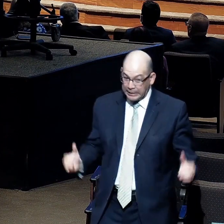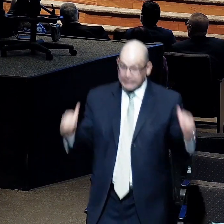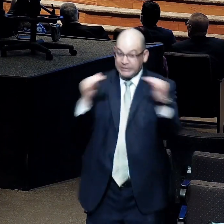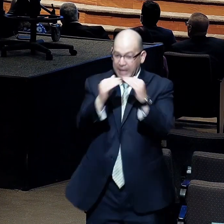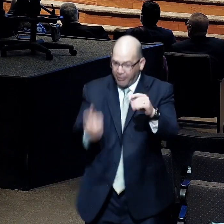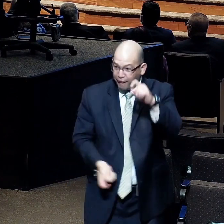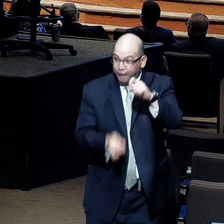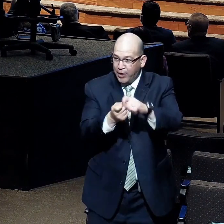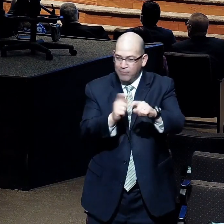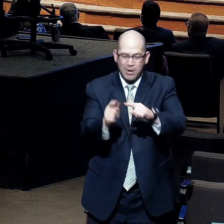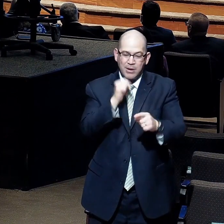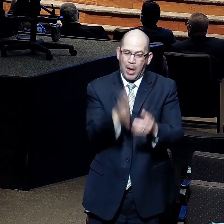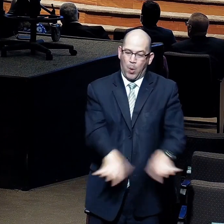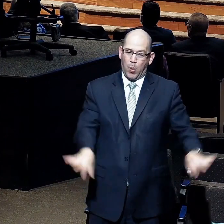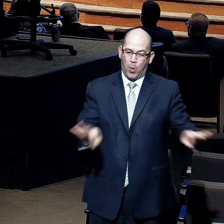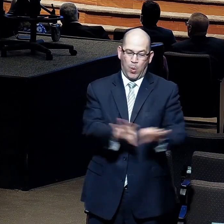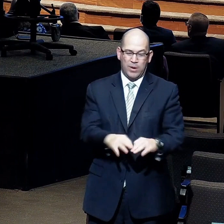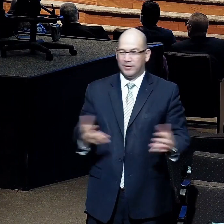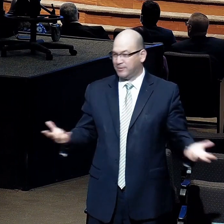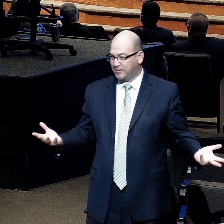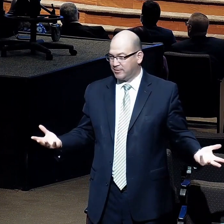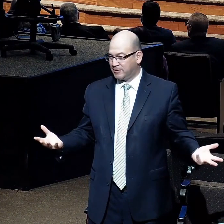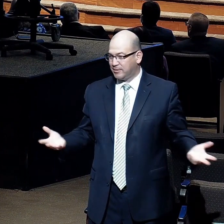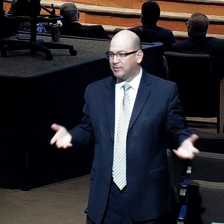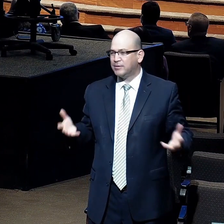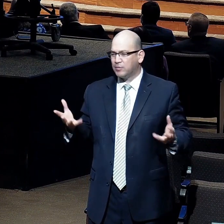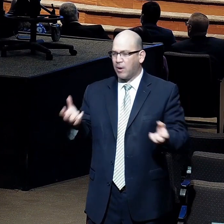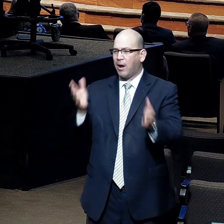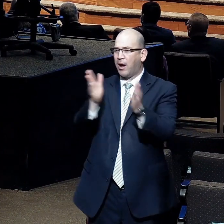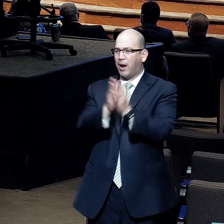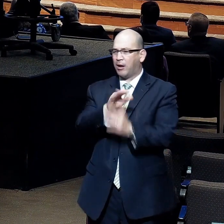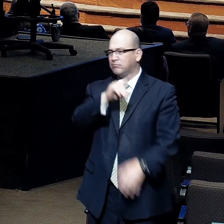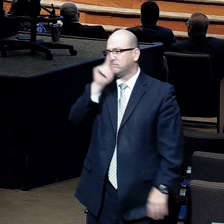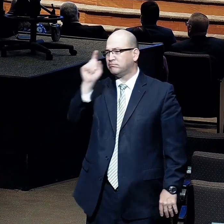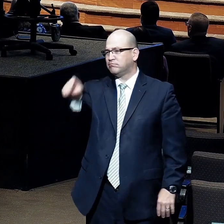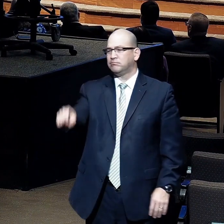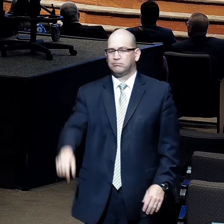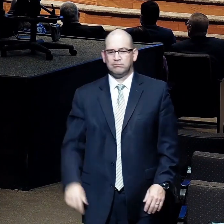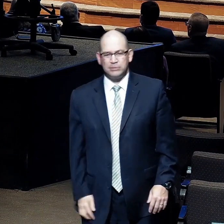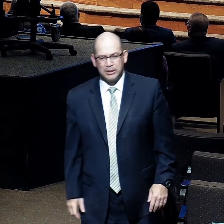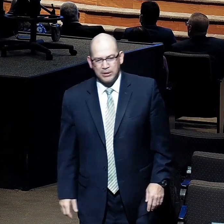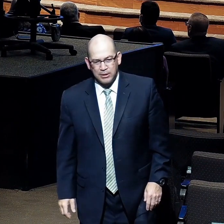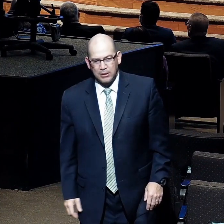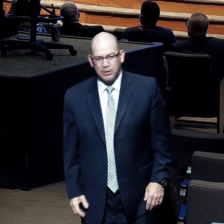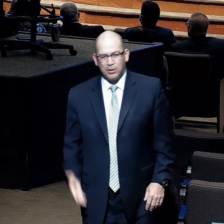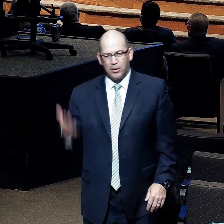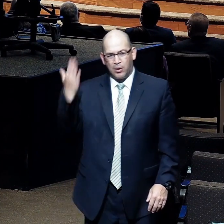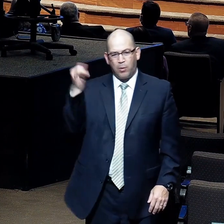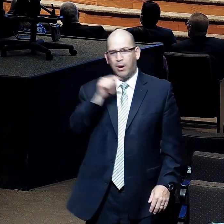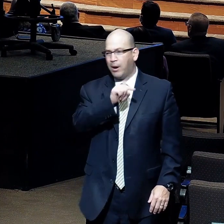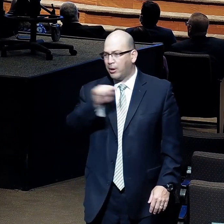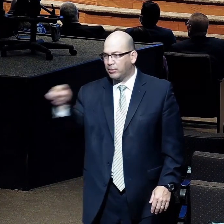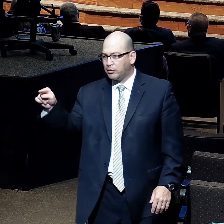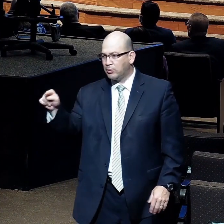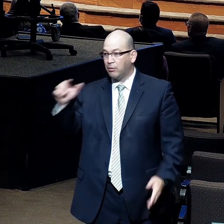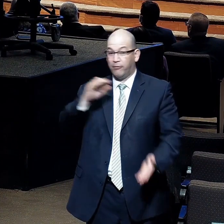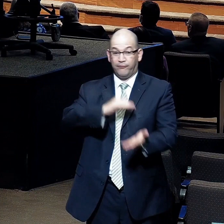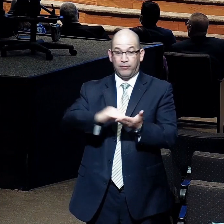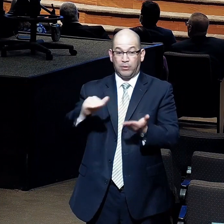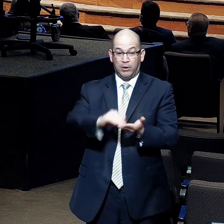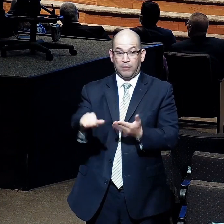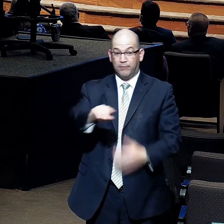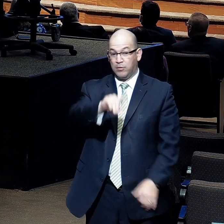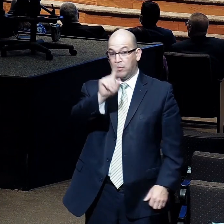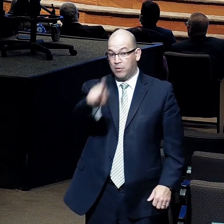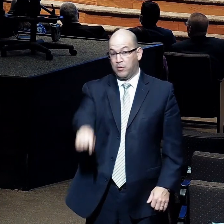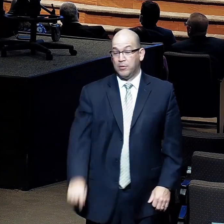not worth it. So allow me to ask you a question today. Why do you forgive? What is